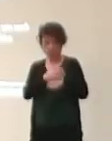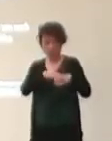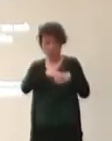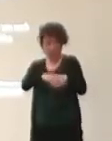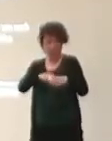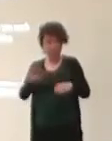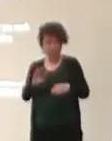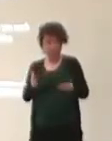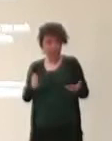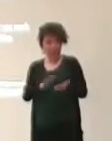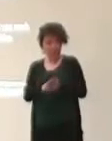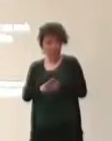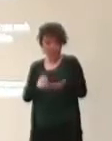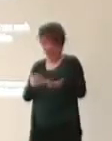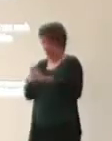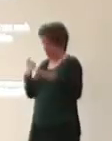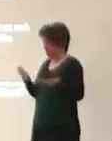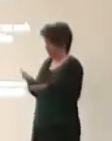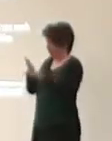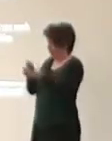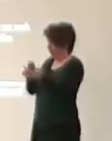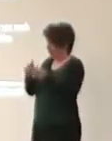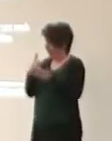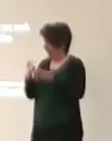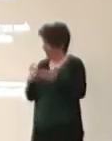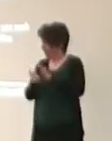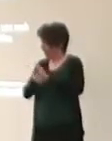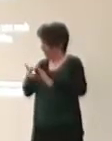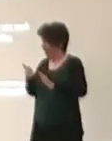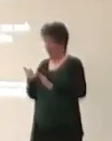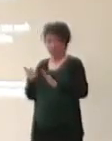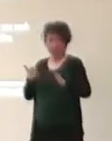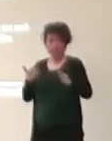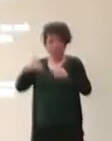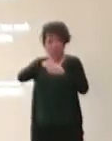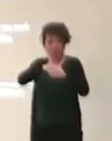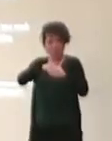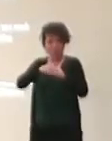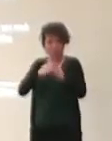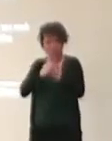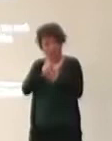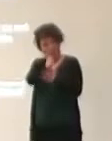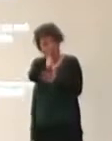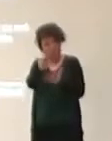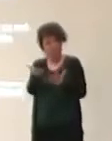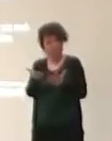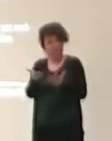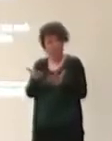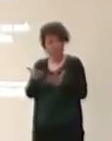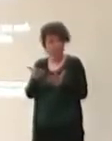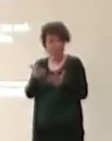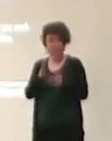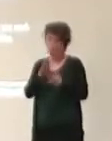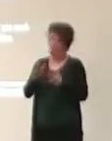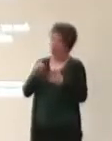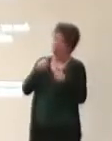what can we do that she can still get beneficial skills out of, and to get on that path that's not necessarily a specific